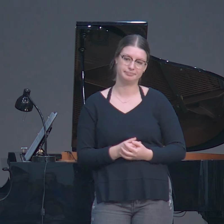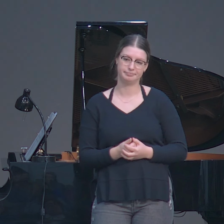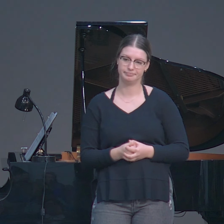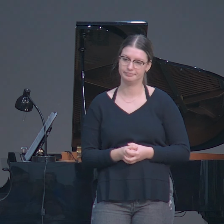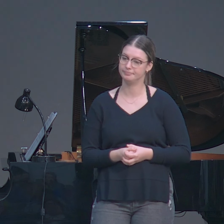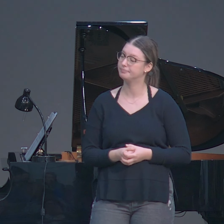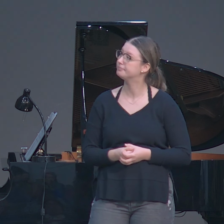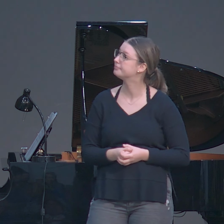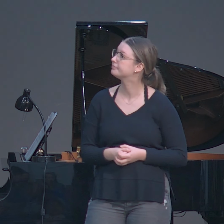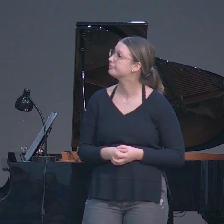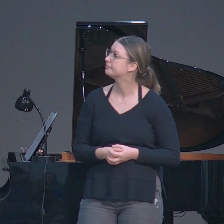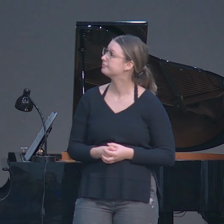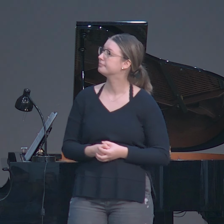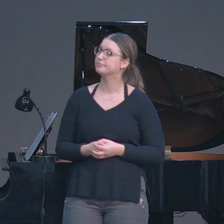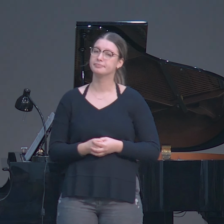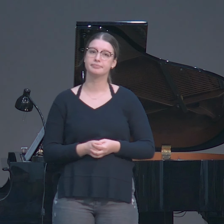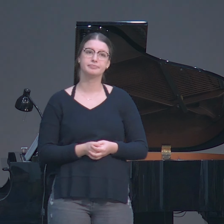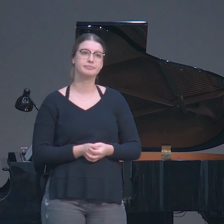more."